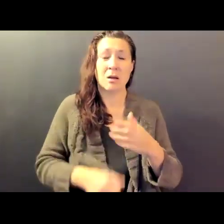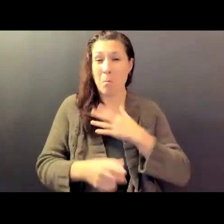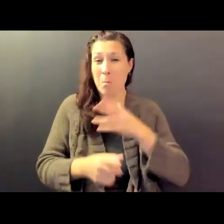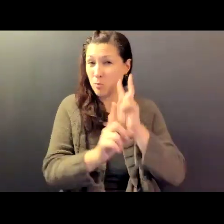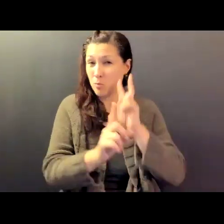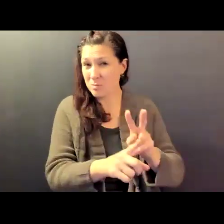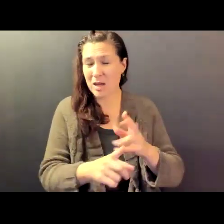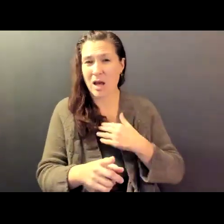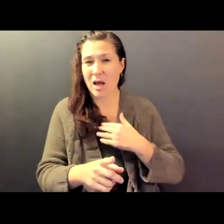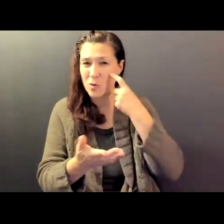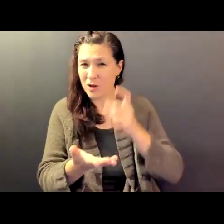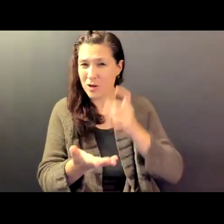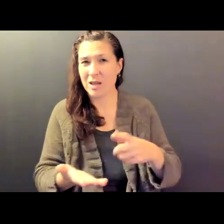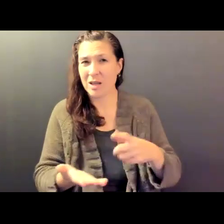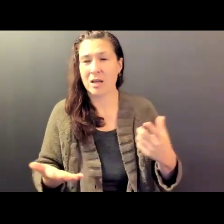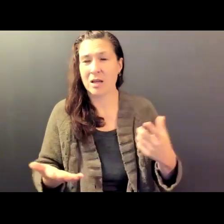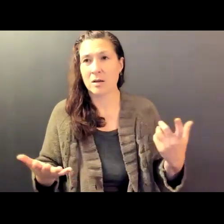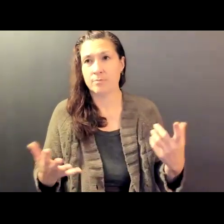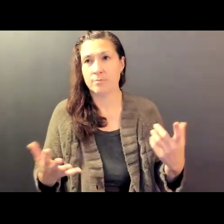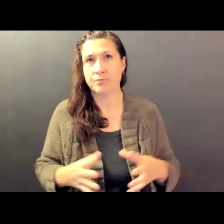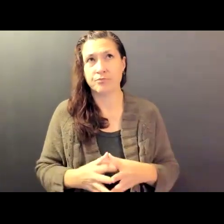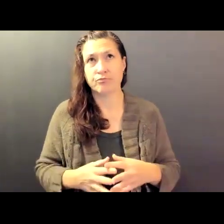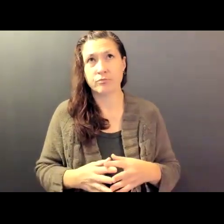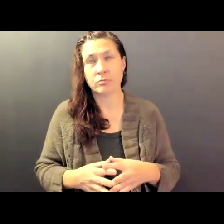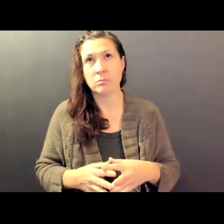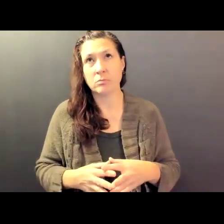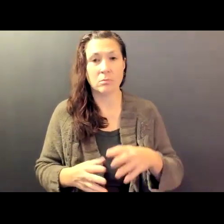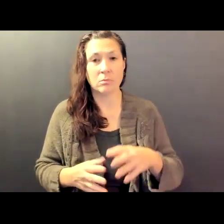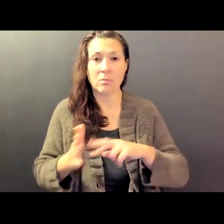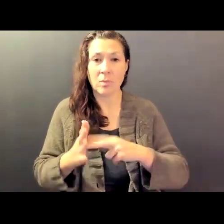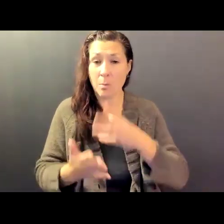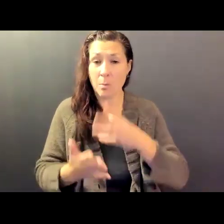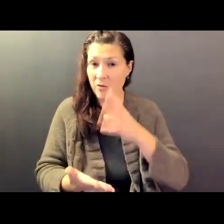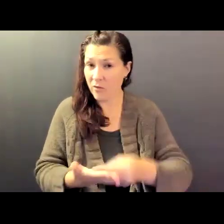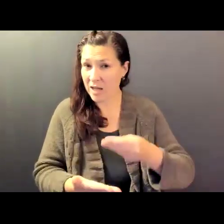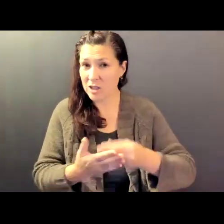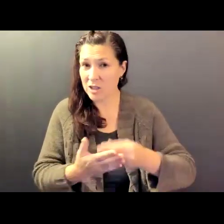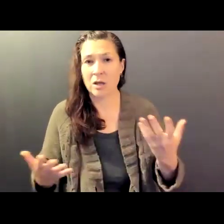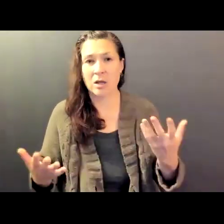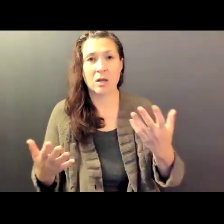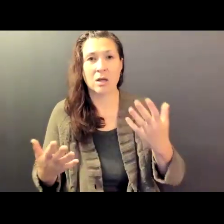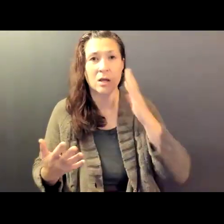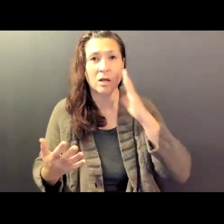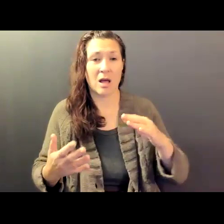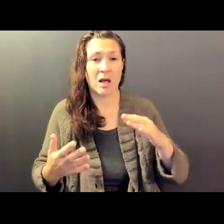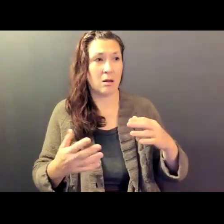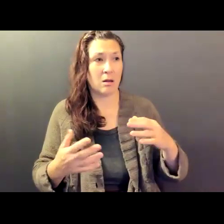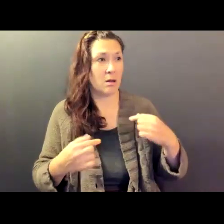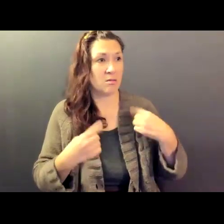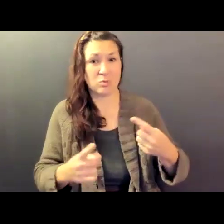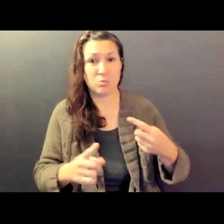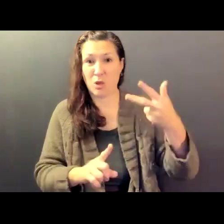from a finance lens is we do still have, because we're 3 months in and we're only